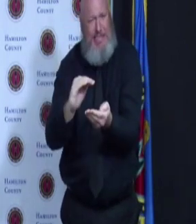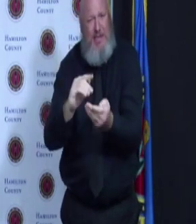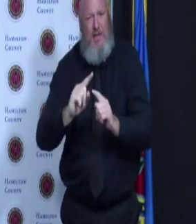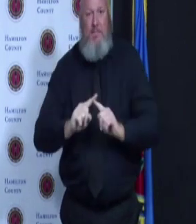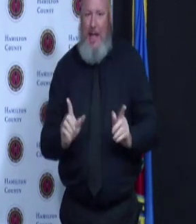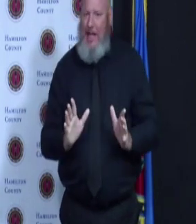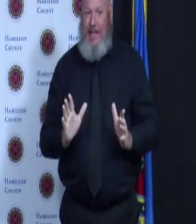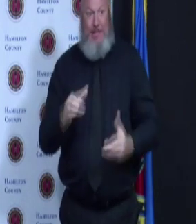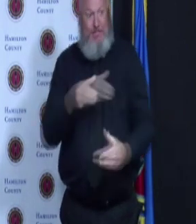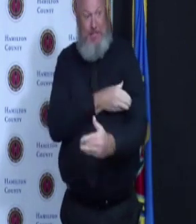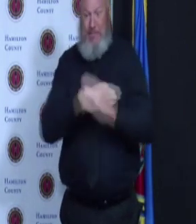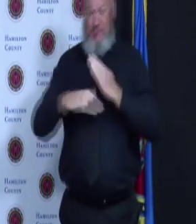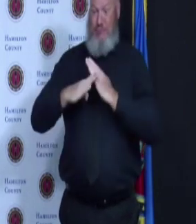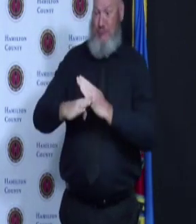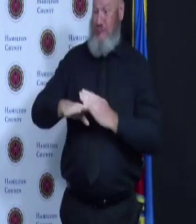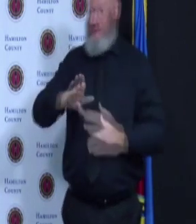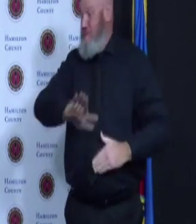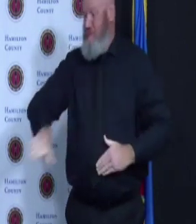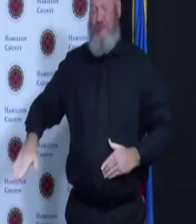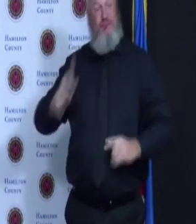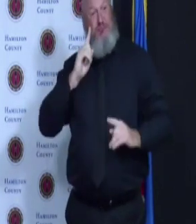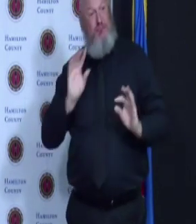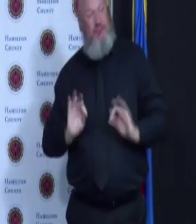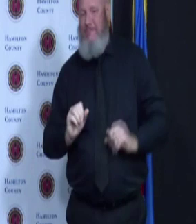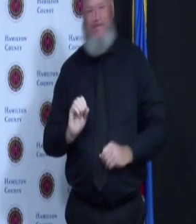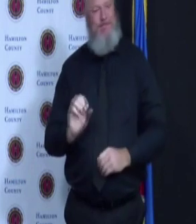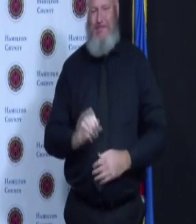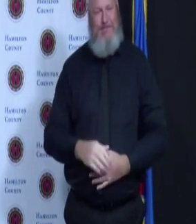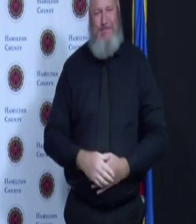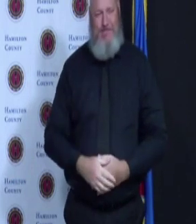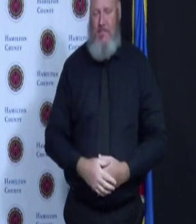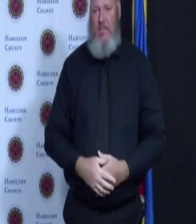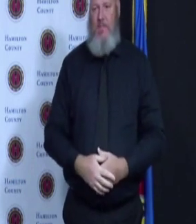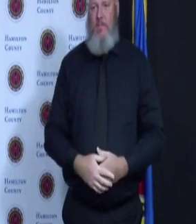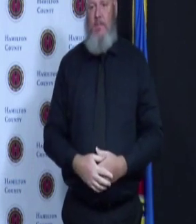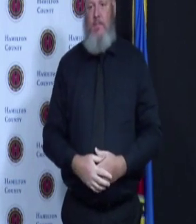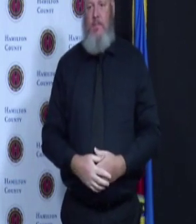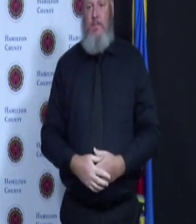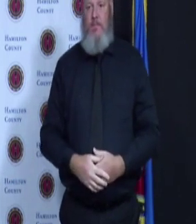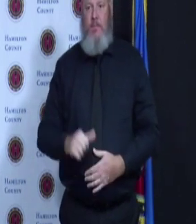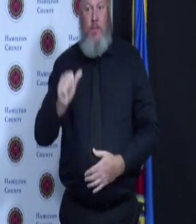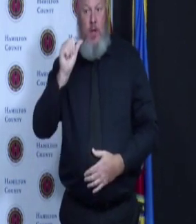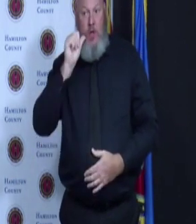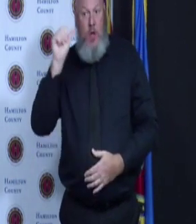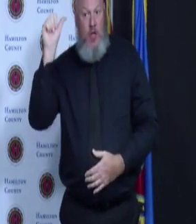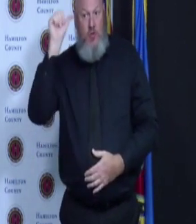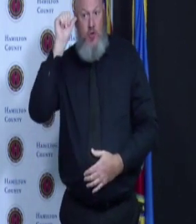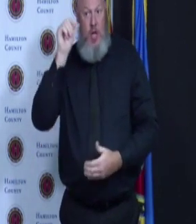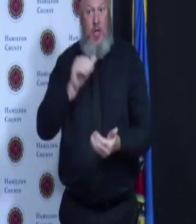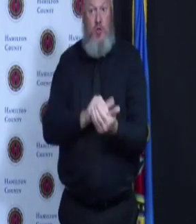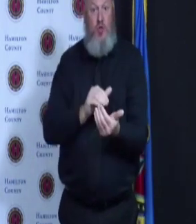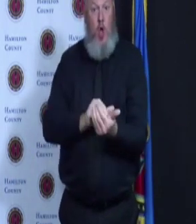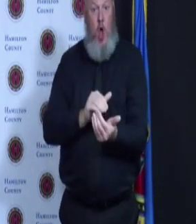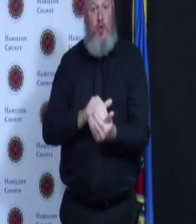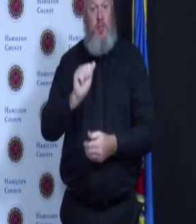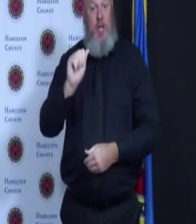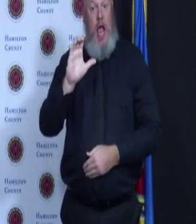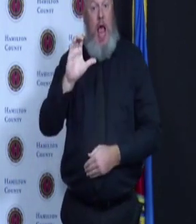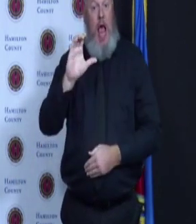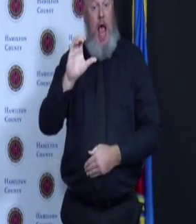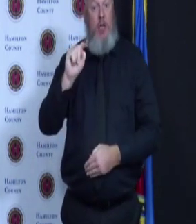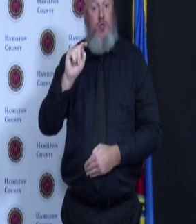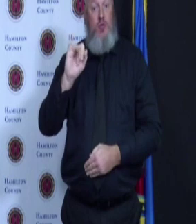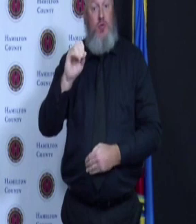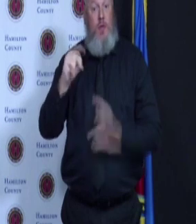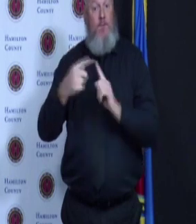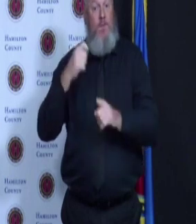got to see Dr. Amy Acton yesterday, but she has said that based on the statewide data, we are already saving lives by flattening